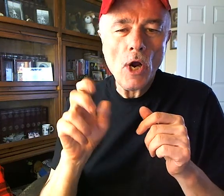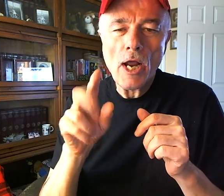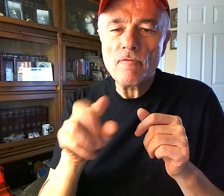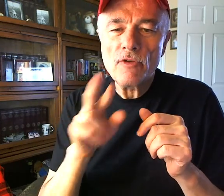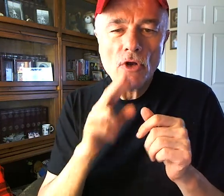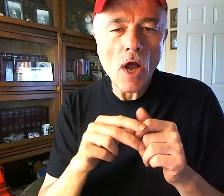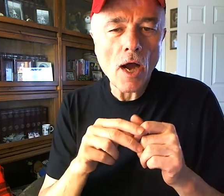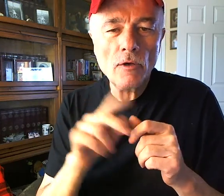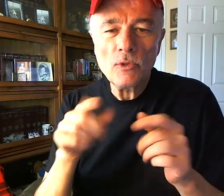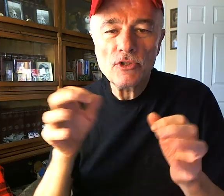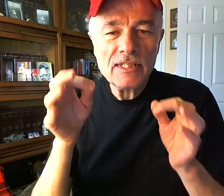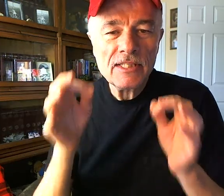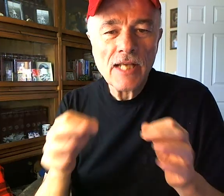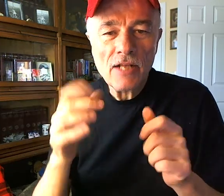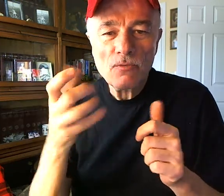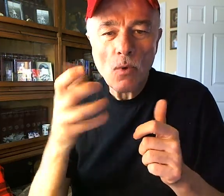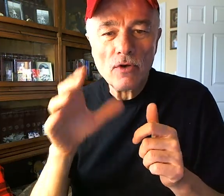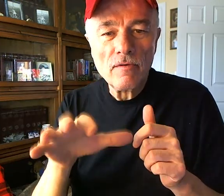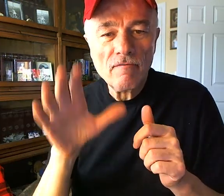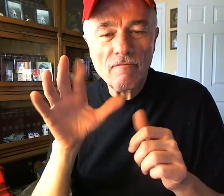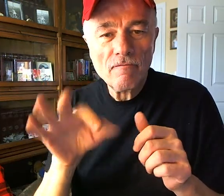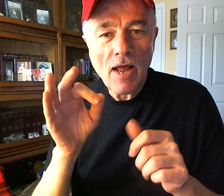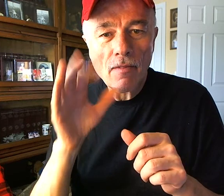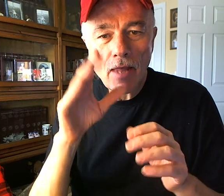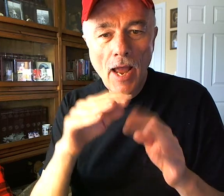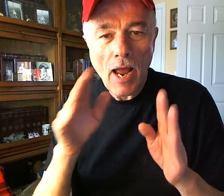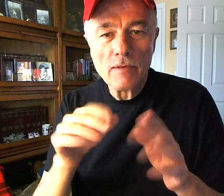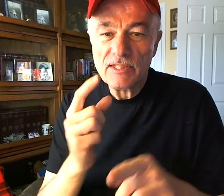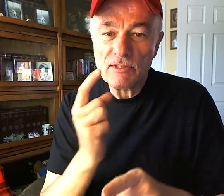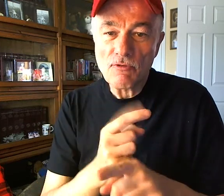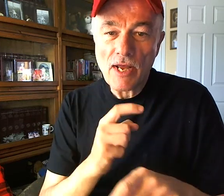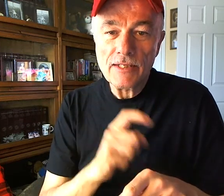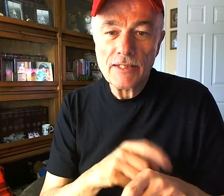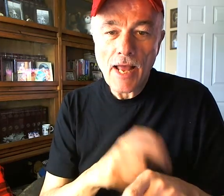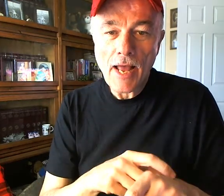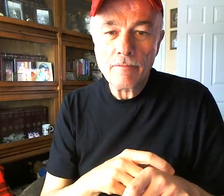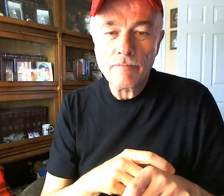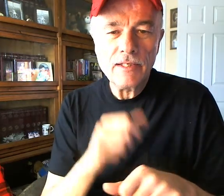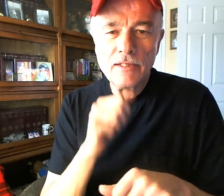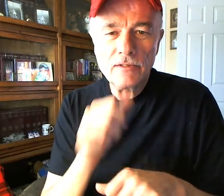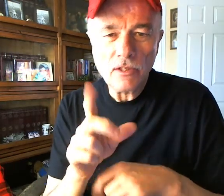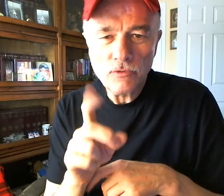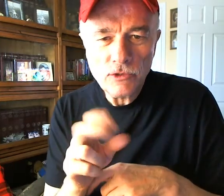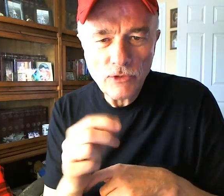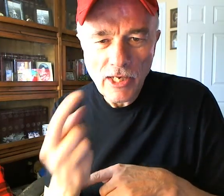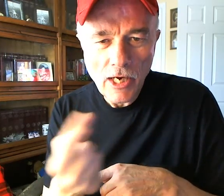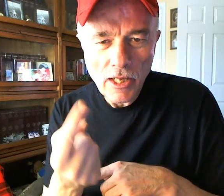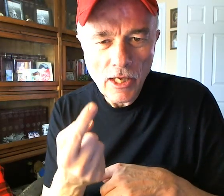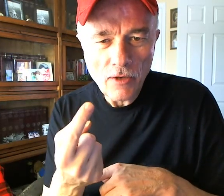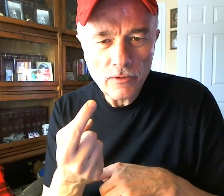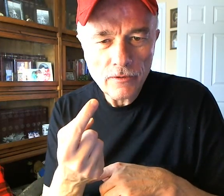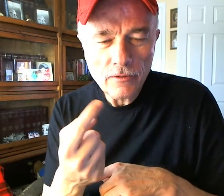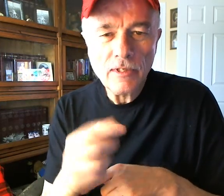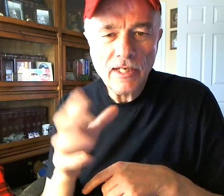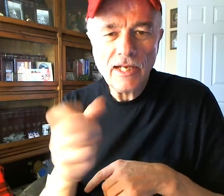May 31st. Tonight, I'm going to teach Amelia my secret recipe. Combine 2 pounds of potatoes and some cooking oil with a packet of